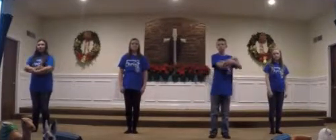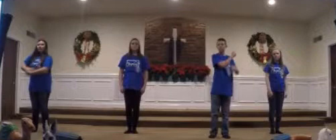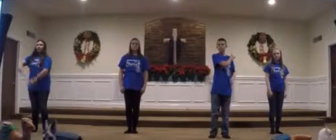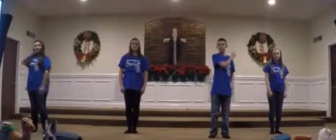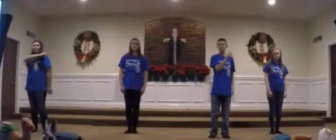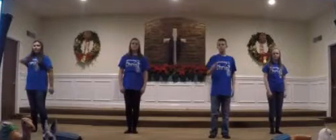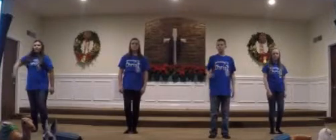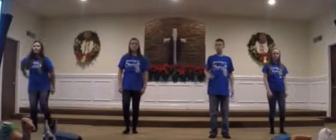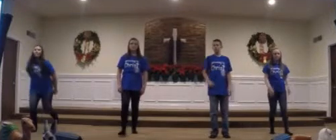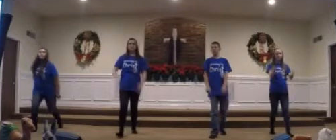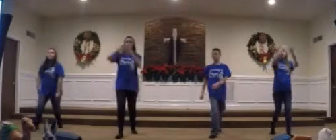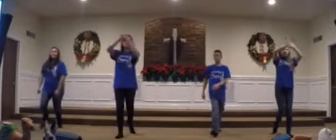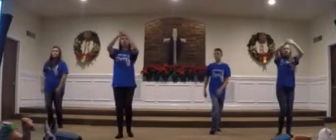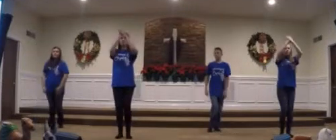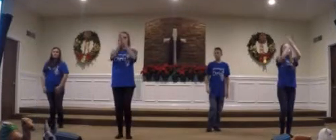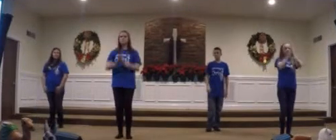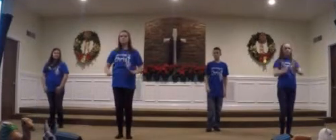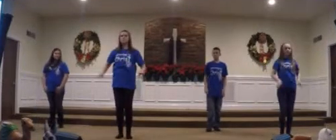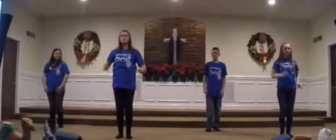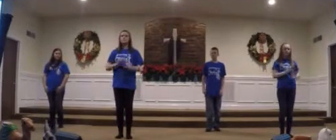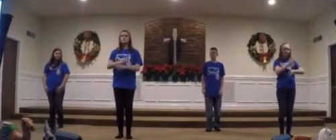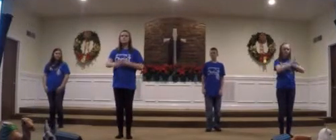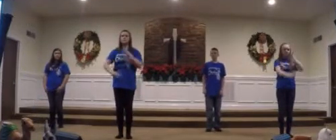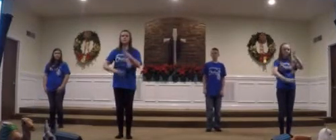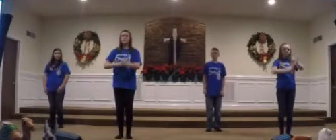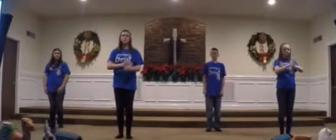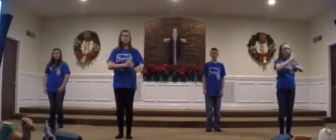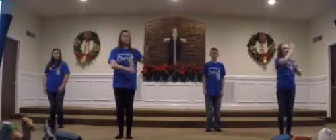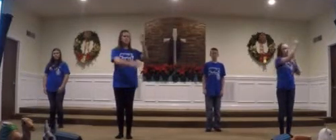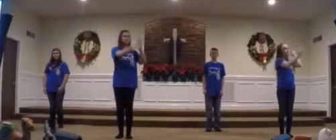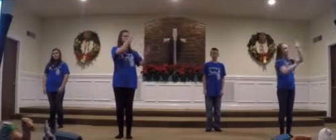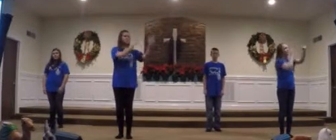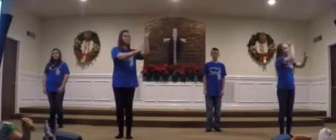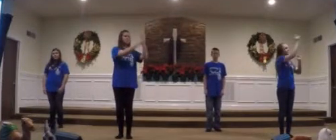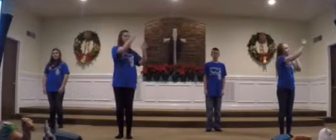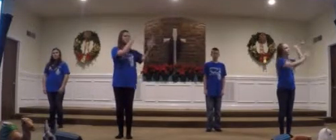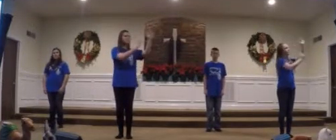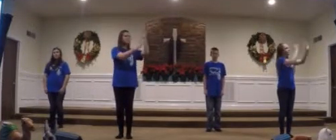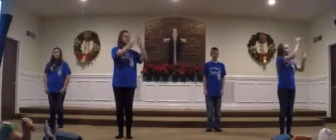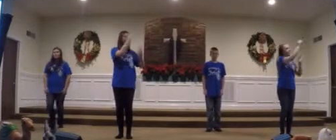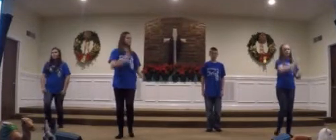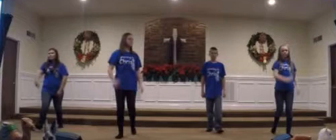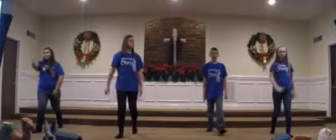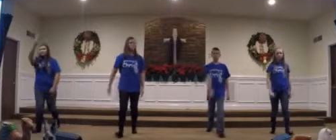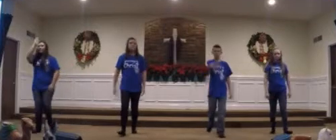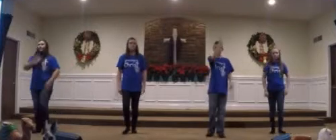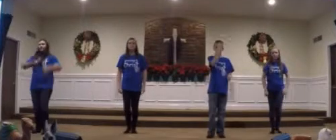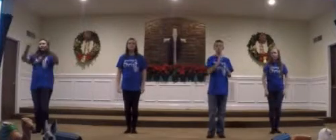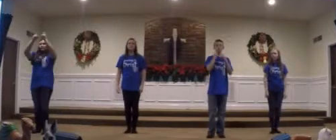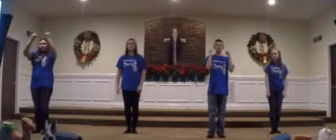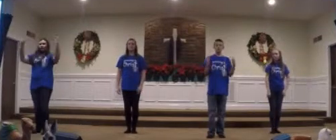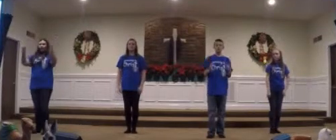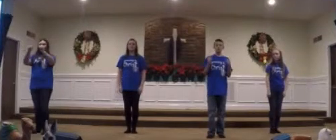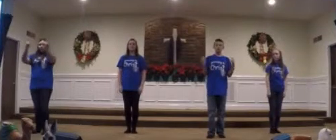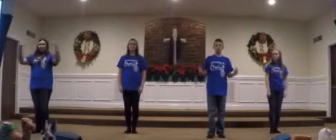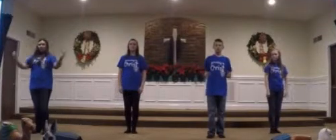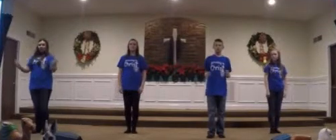King Peace on earth and mercy My own God and sinners